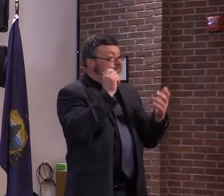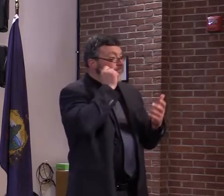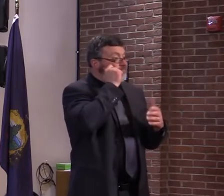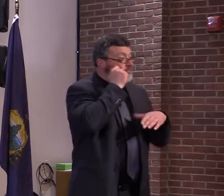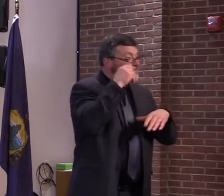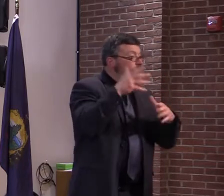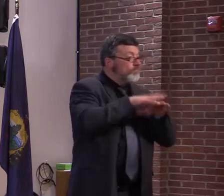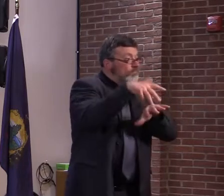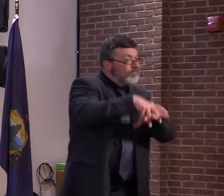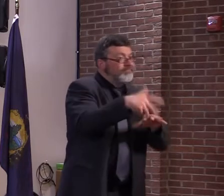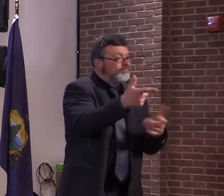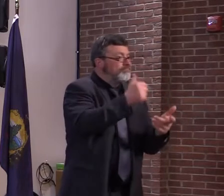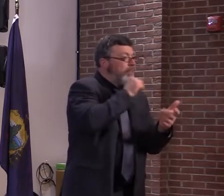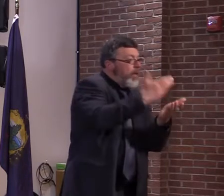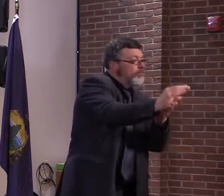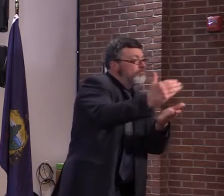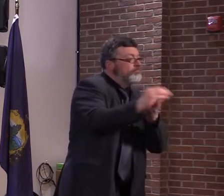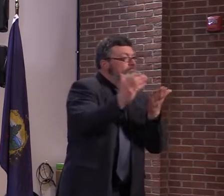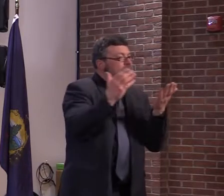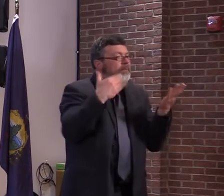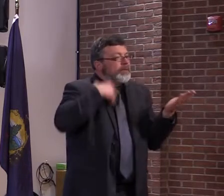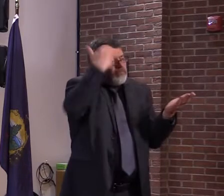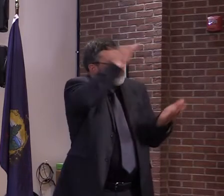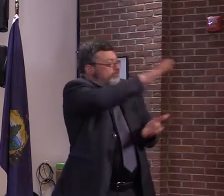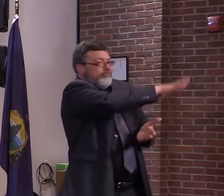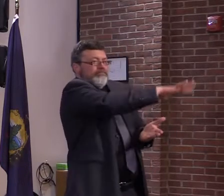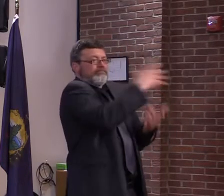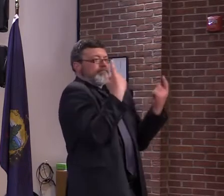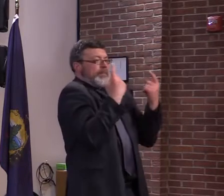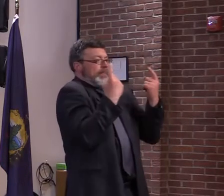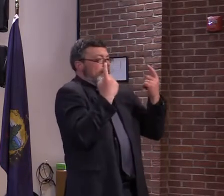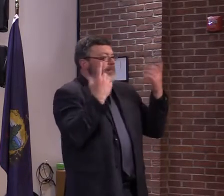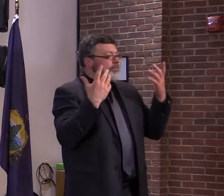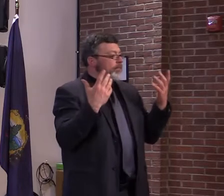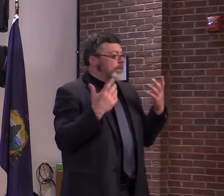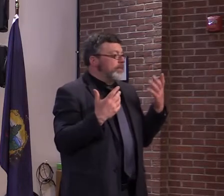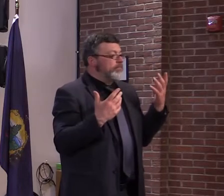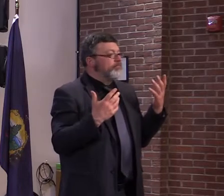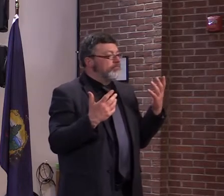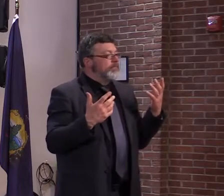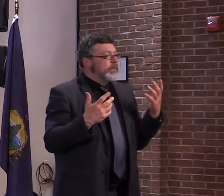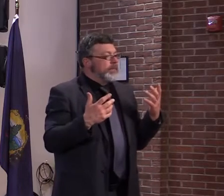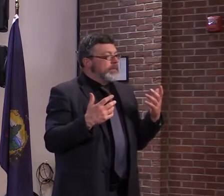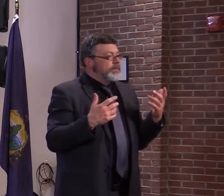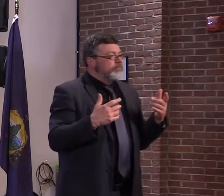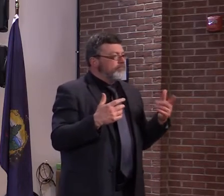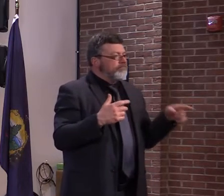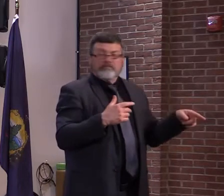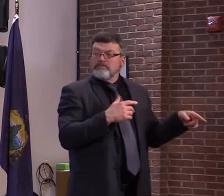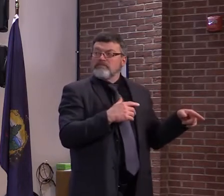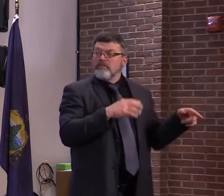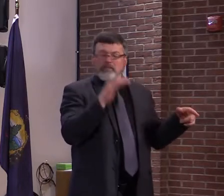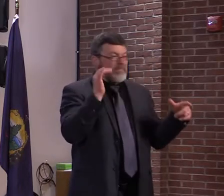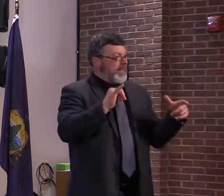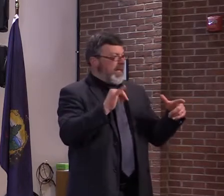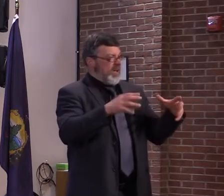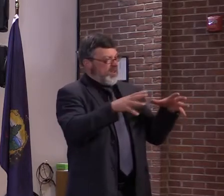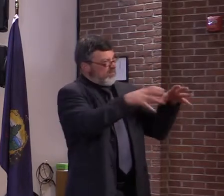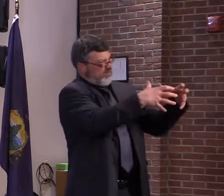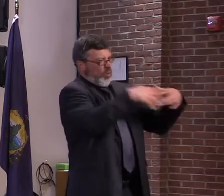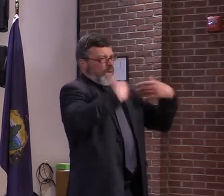could prevent that, they felt that the density of population and who's in